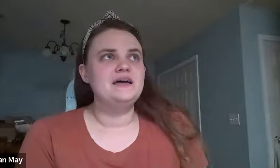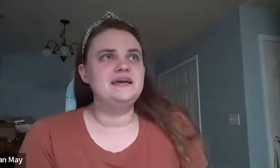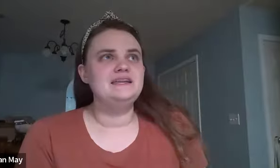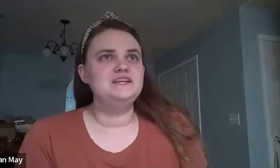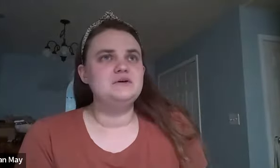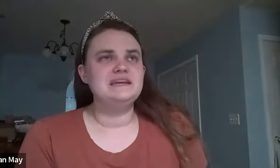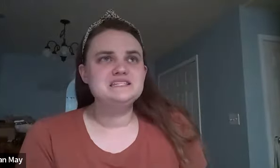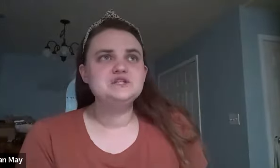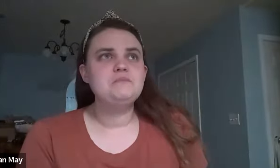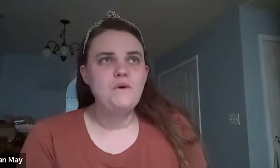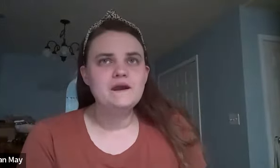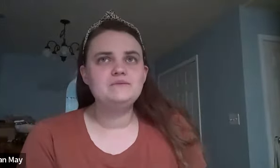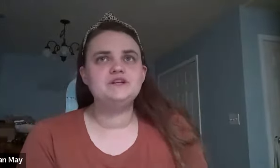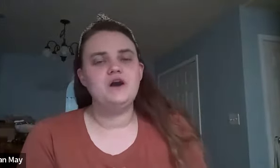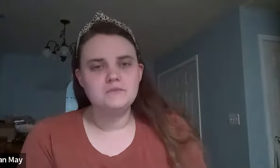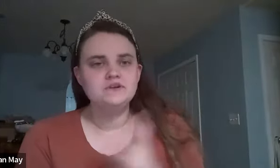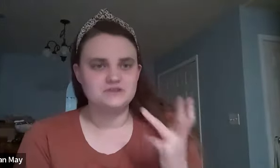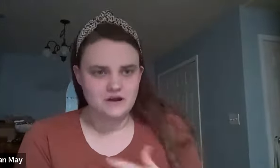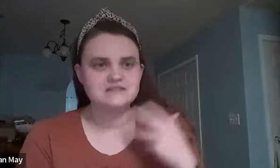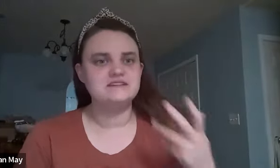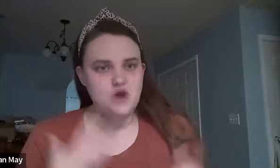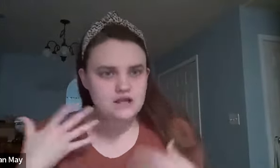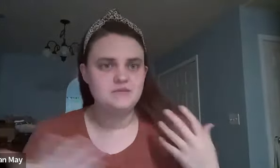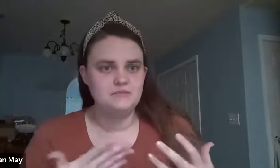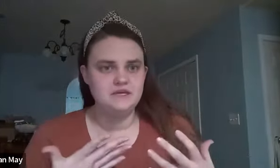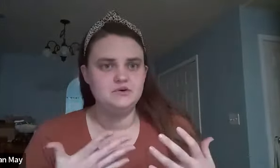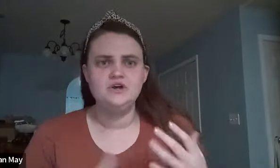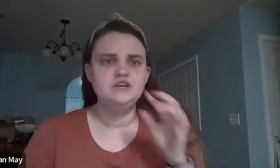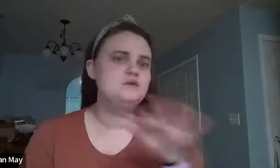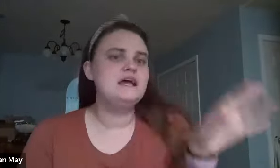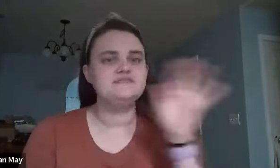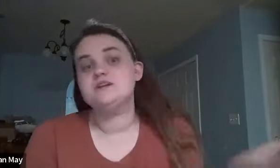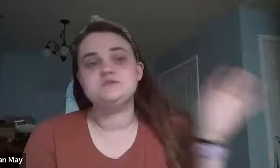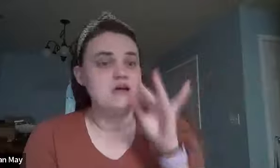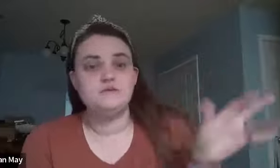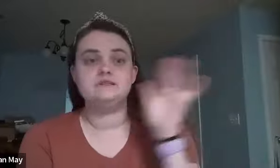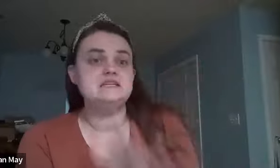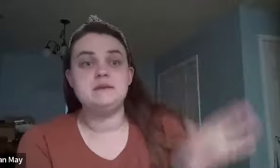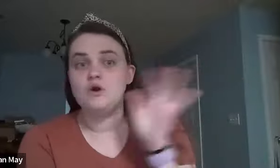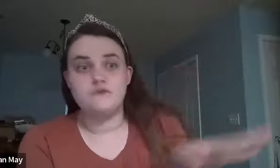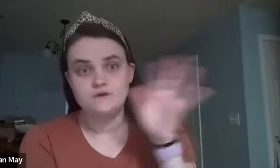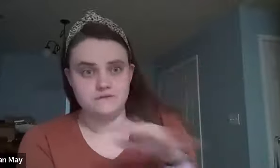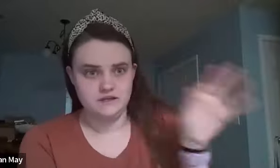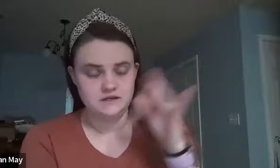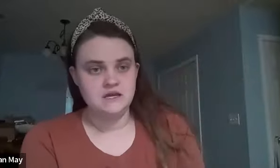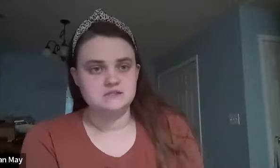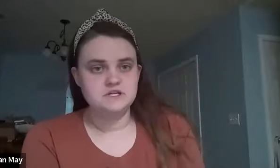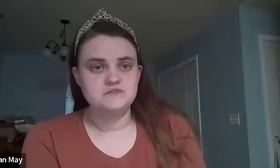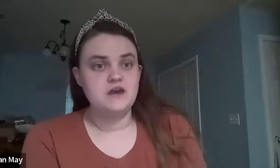But it gets to a point when you're constantly talking about people, you don't have to fingerspell everyone's name over and over again, especially if you have